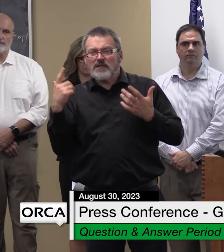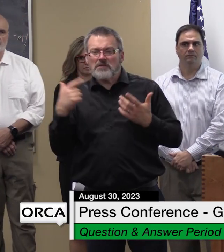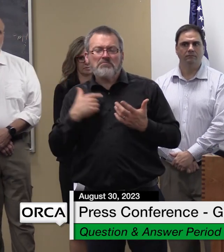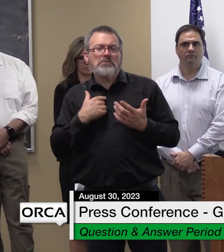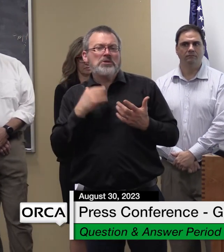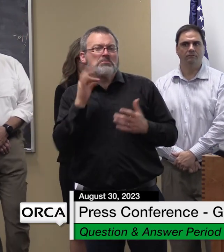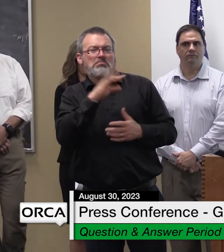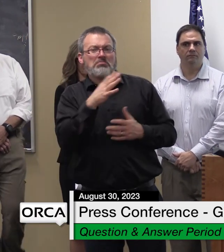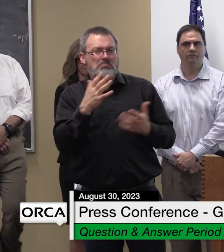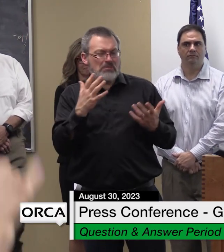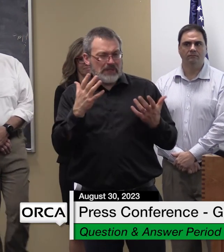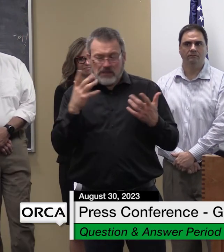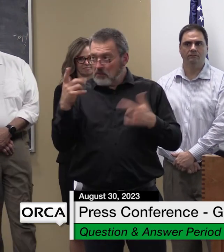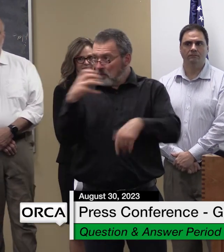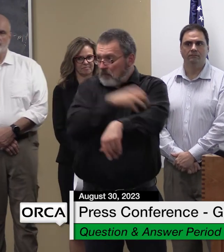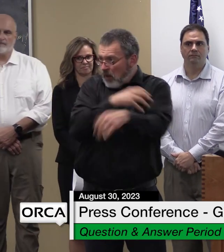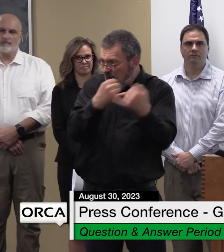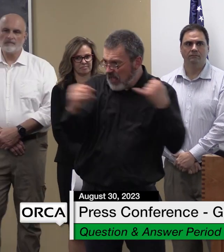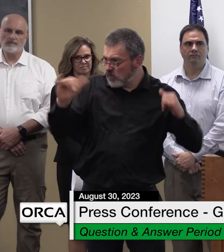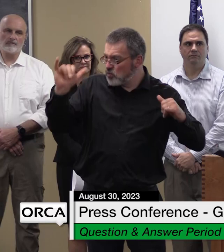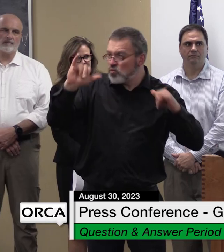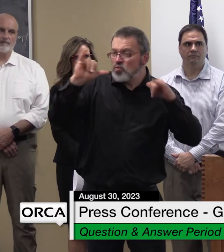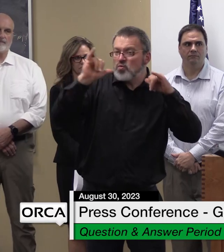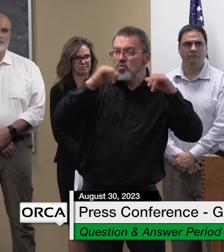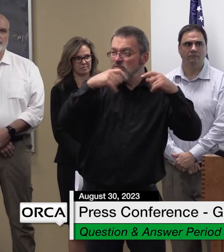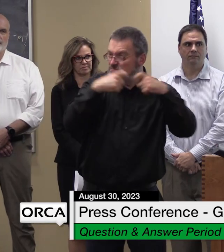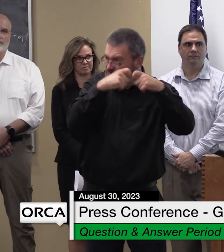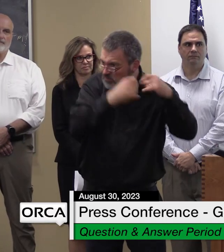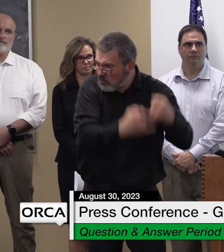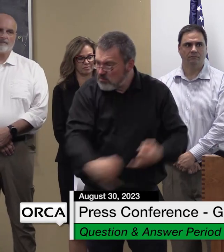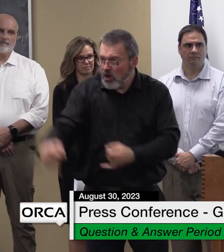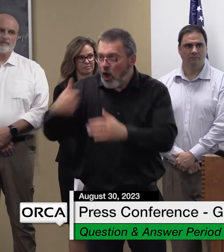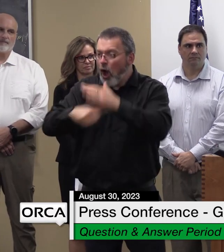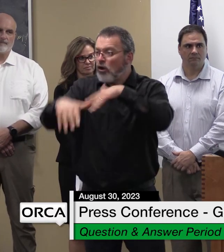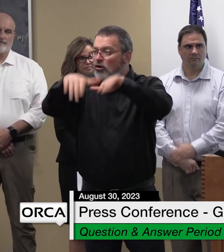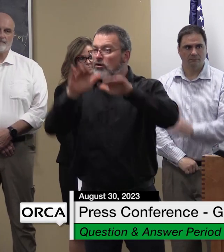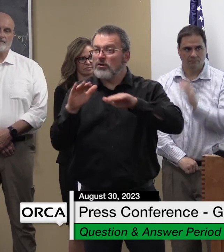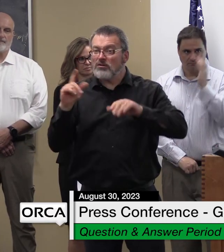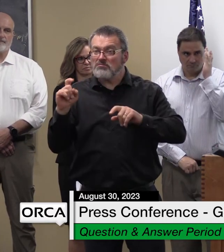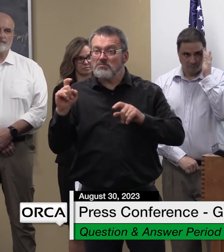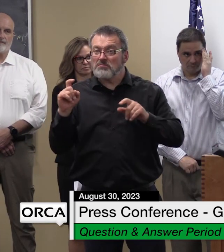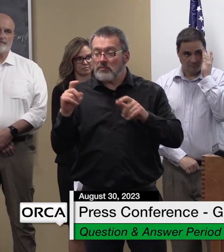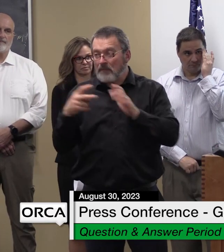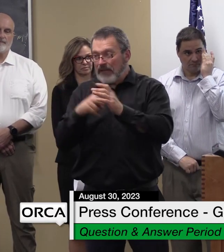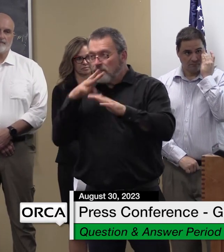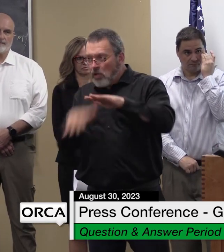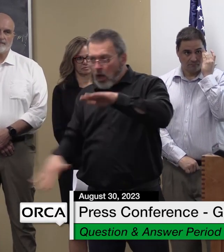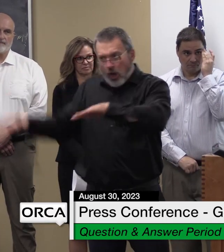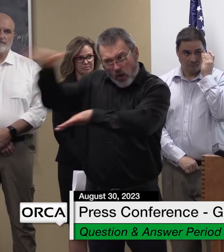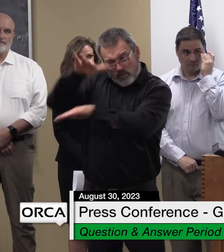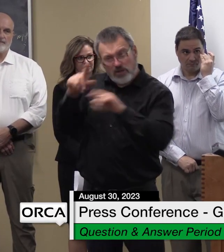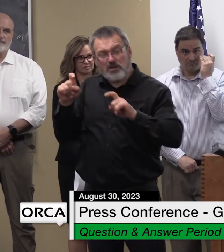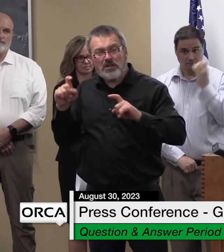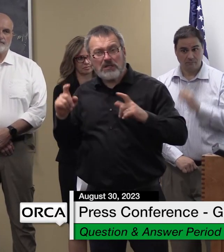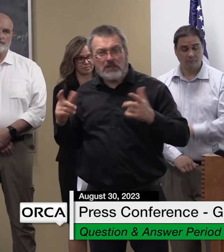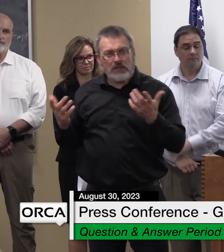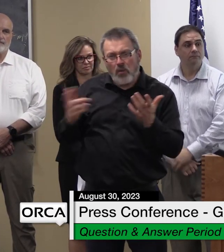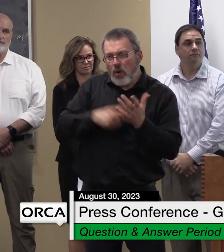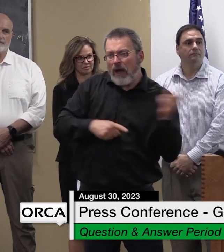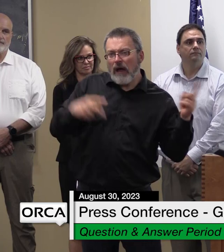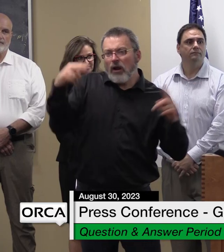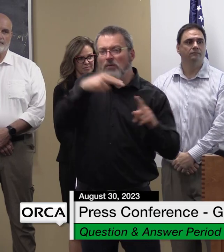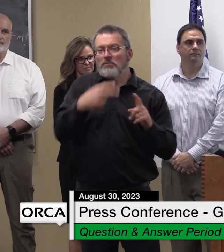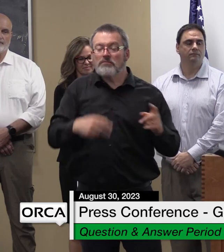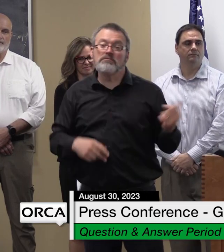lines, less flooding. Yeah, well, certainly sometimes burying utility